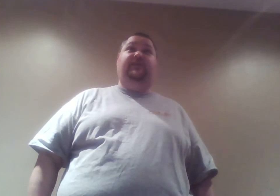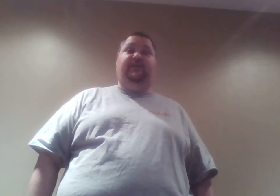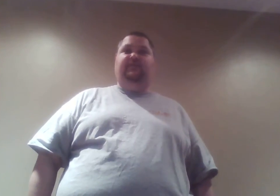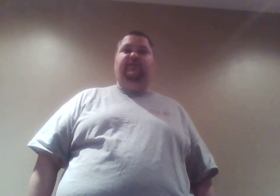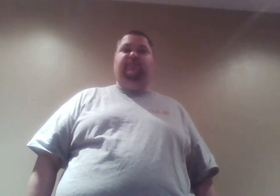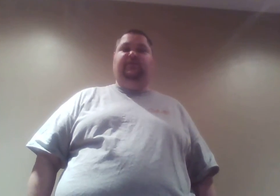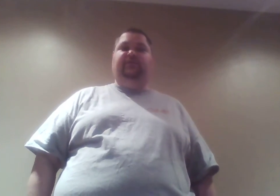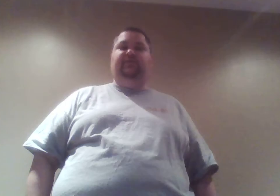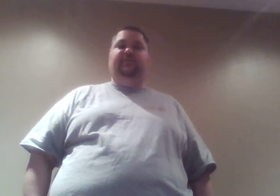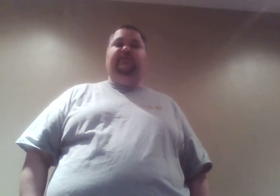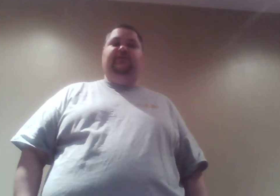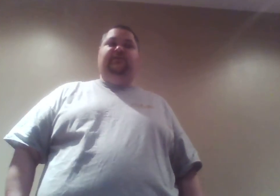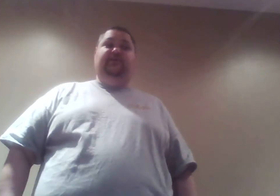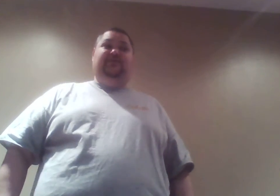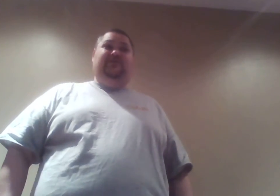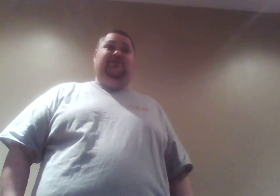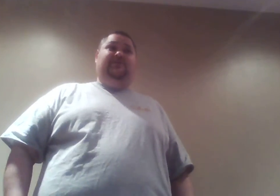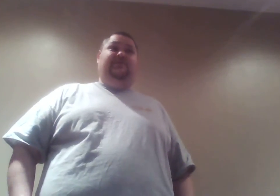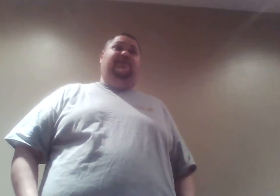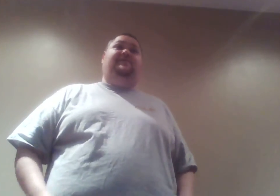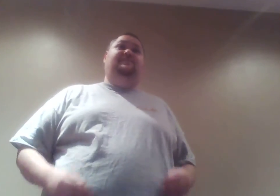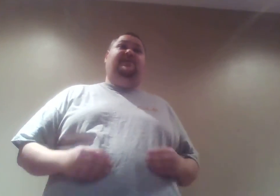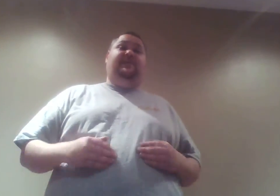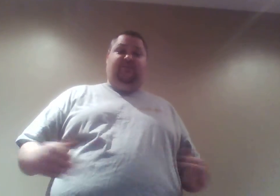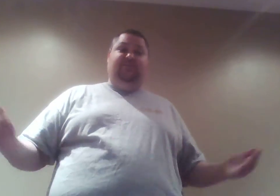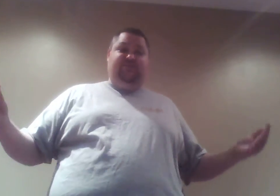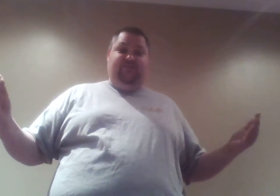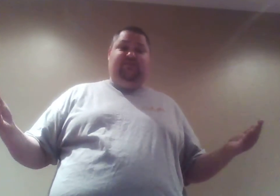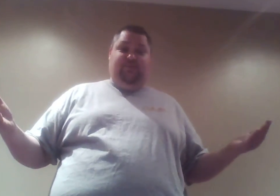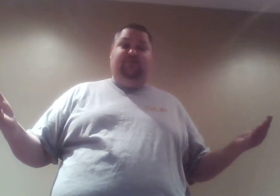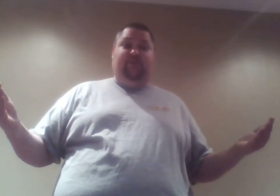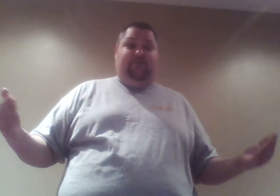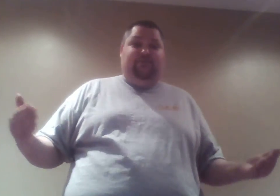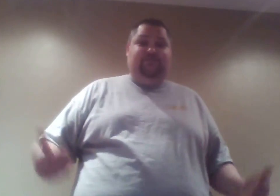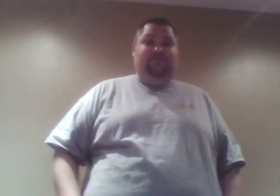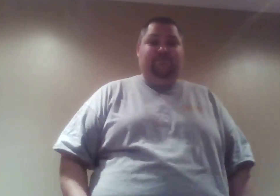rusty hearing person attempting not to butcher this beautiful language.